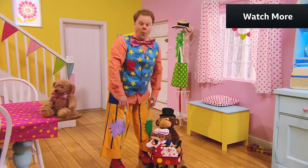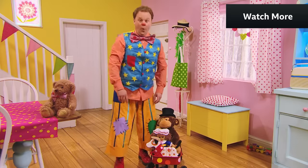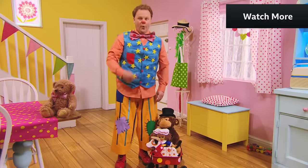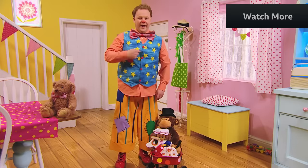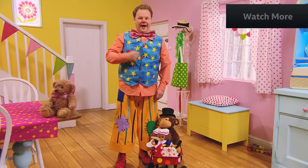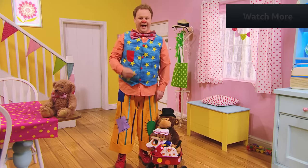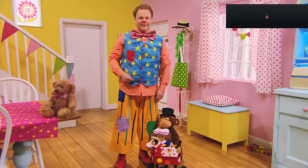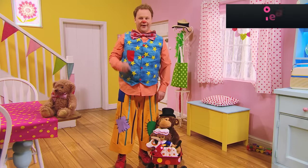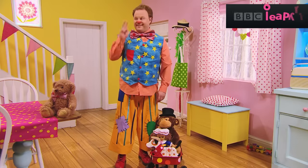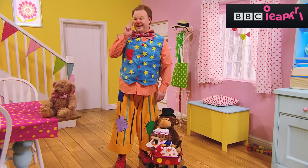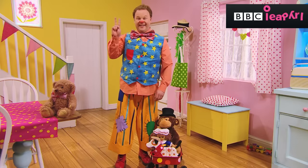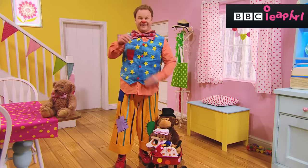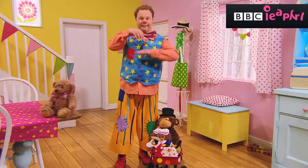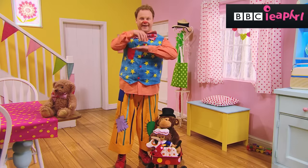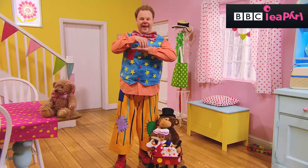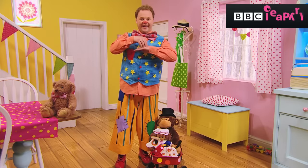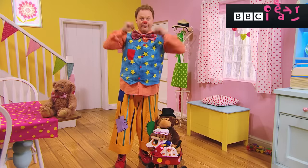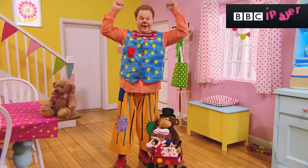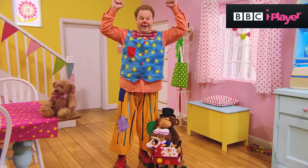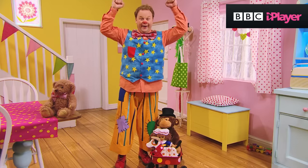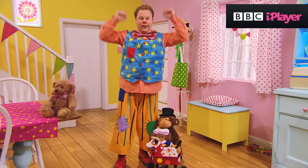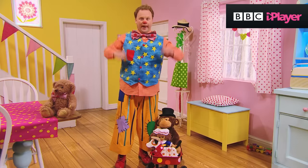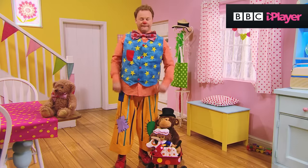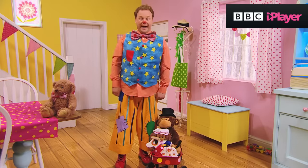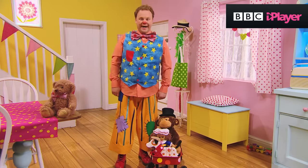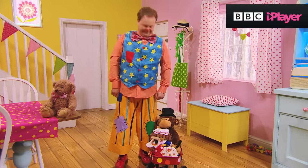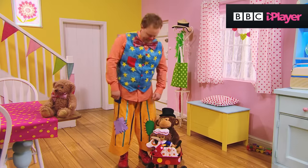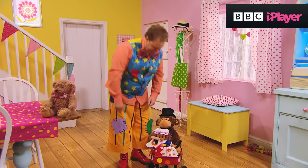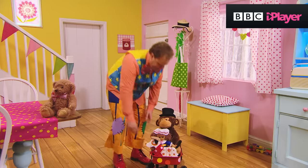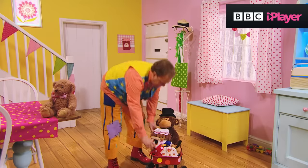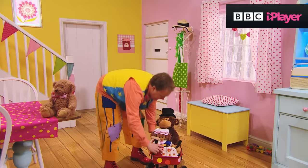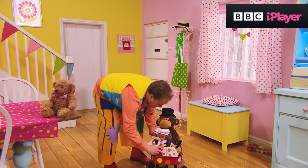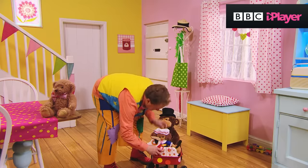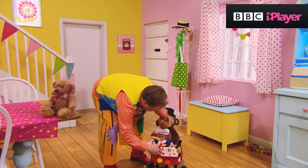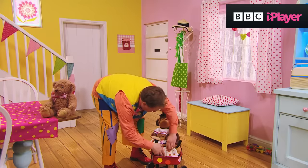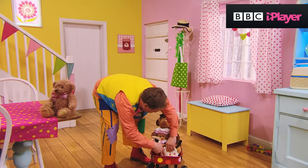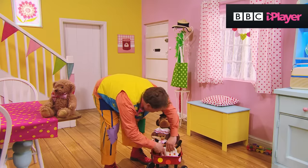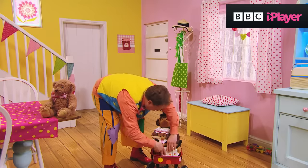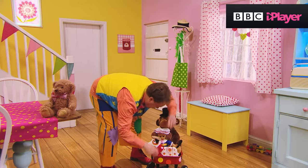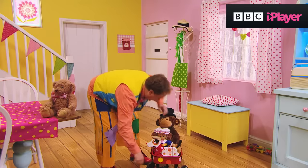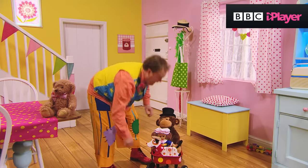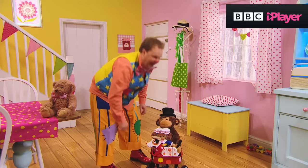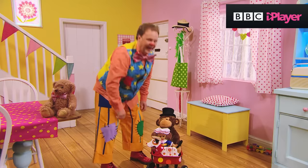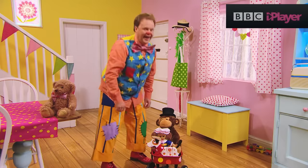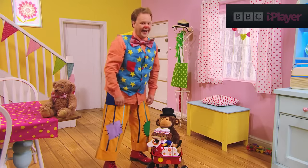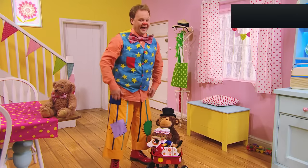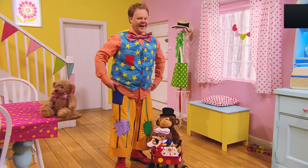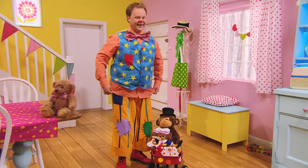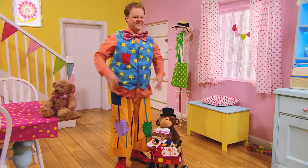Tumble? Oh, I'm going to get some cake. Woohoo! That sounds like a special treat, Mr. Tumble. Who's